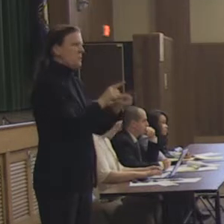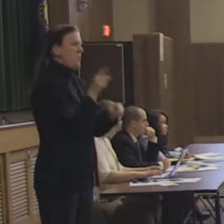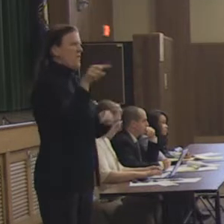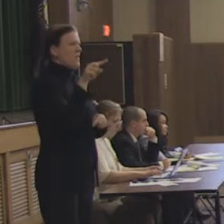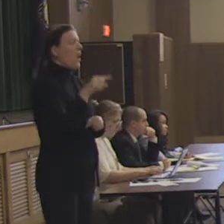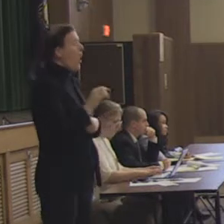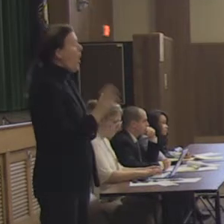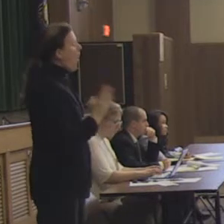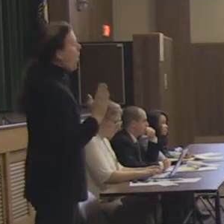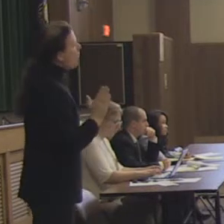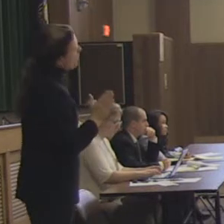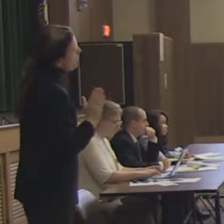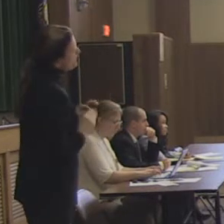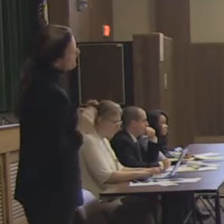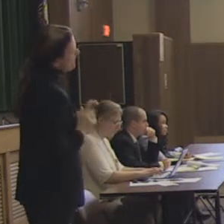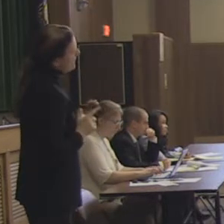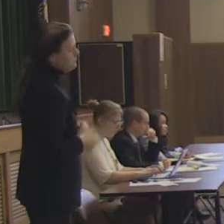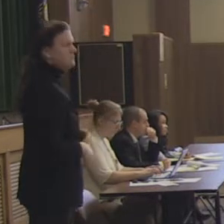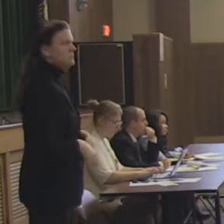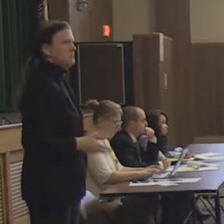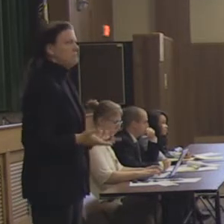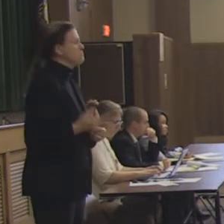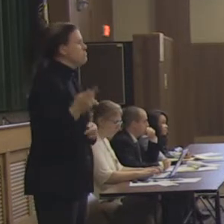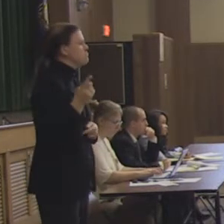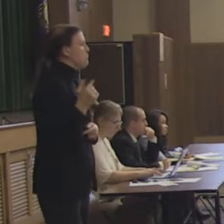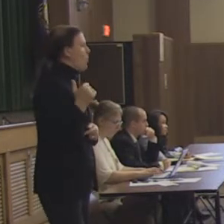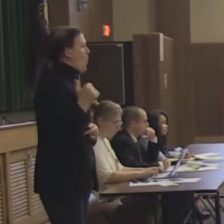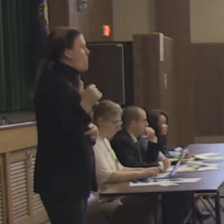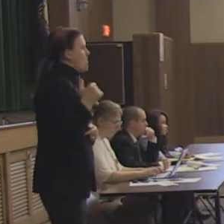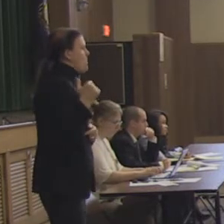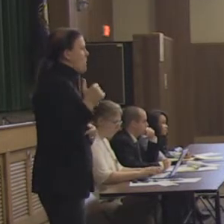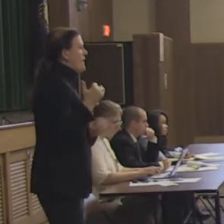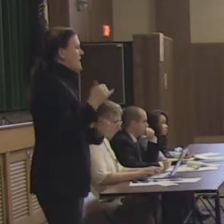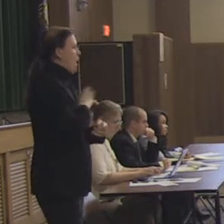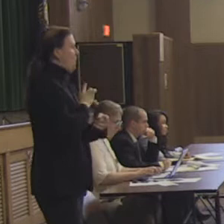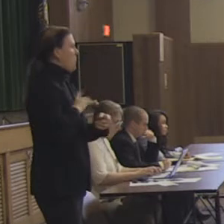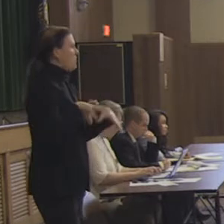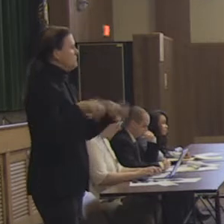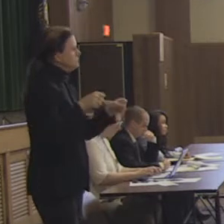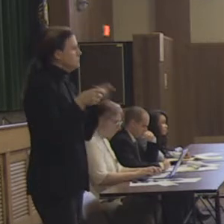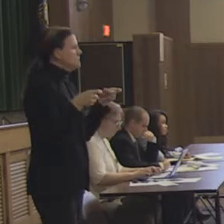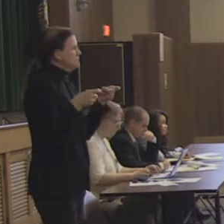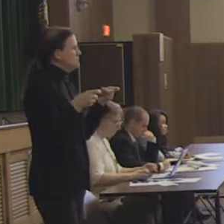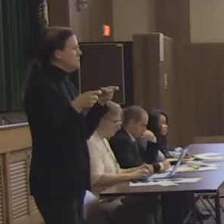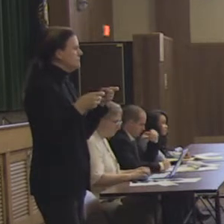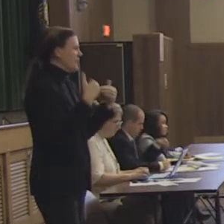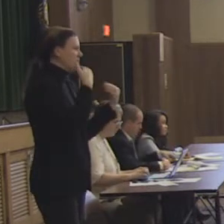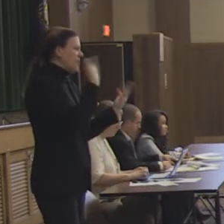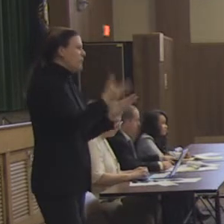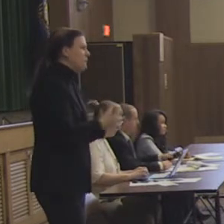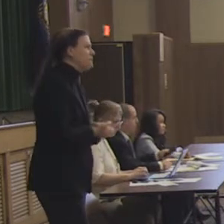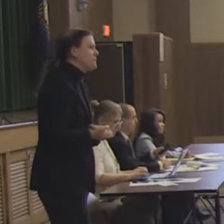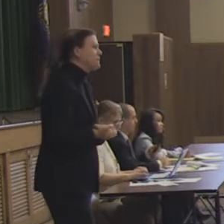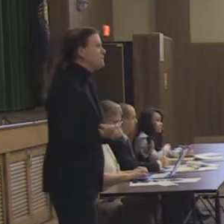the understanding that it would need to be revisited, and it definitely needs to be revisited. Thank you.